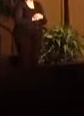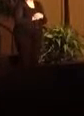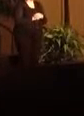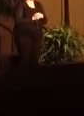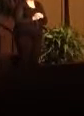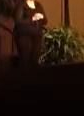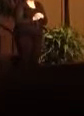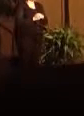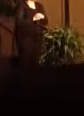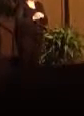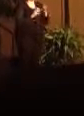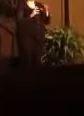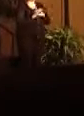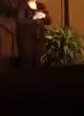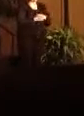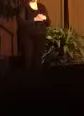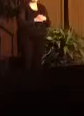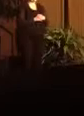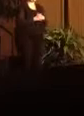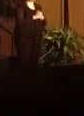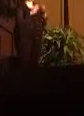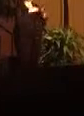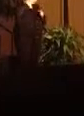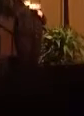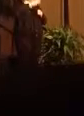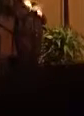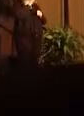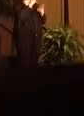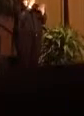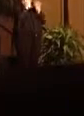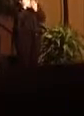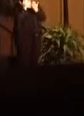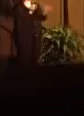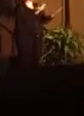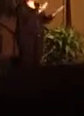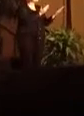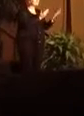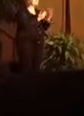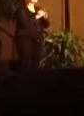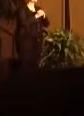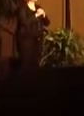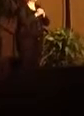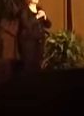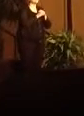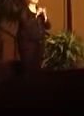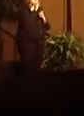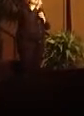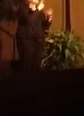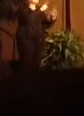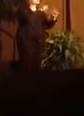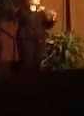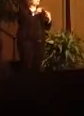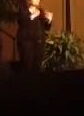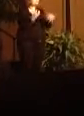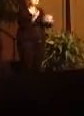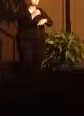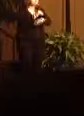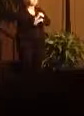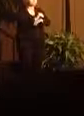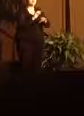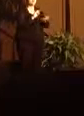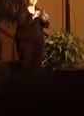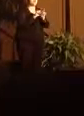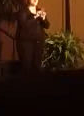Kind of to wrap things up, I really just want to thank you guys for not just coming out here tonight, but for watching